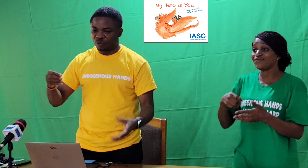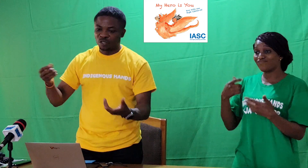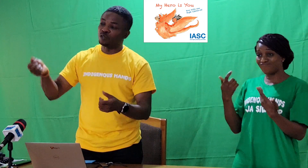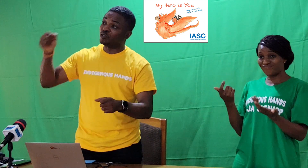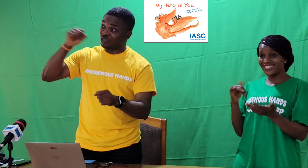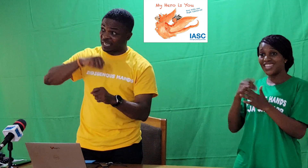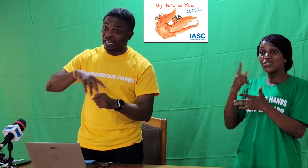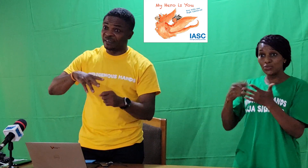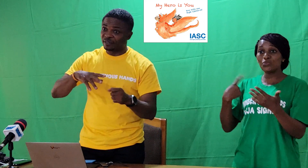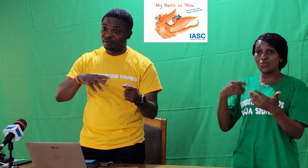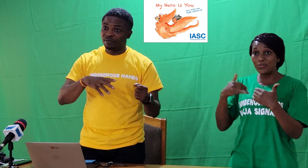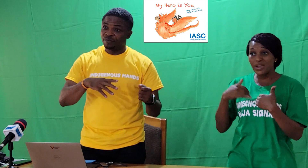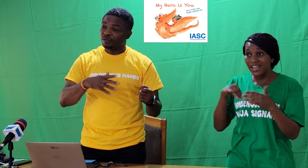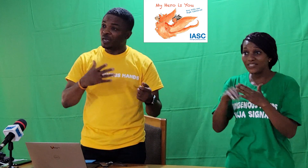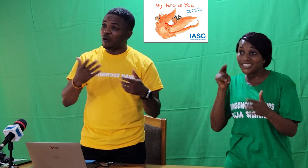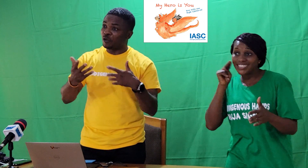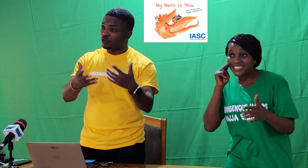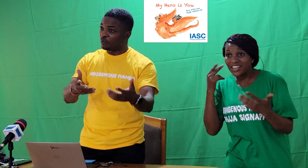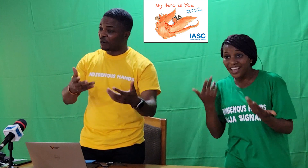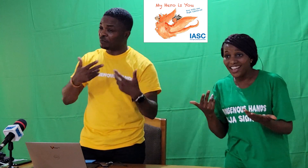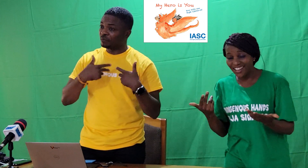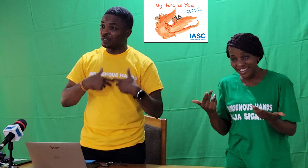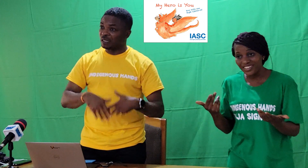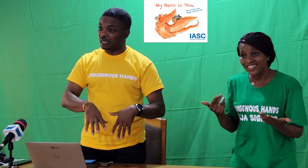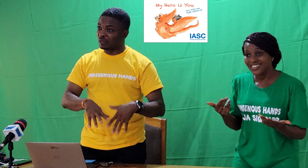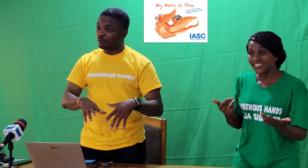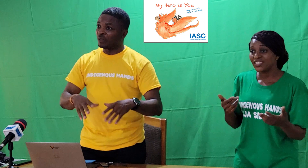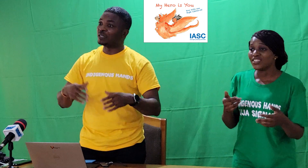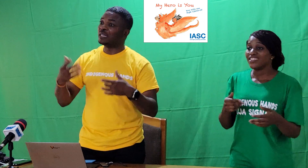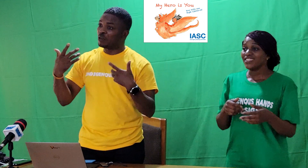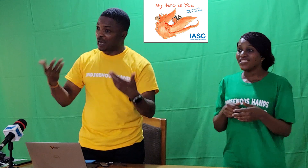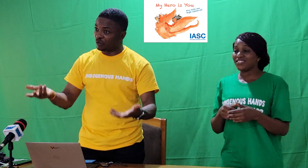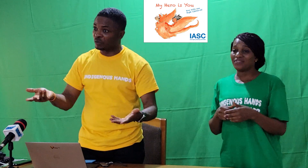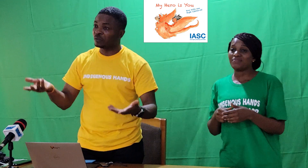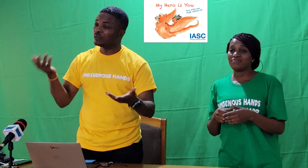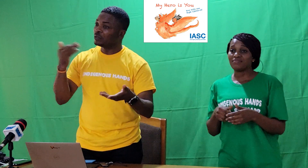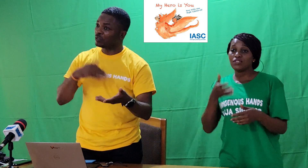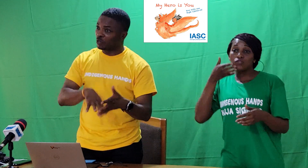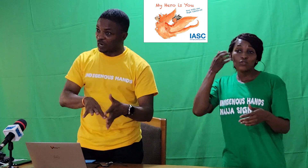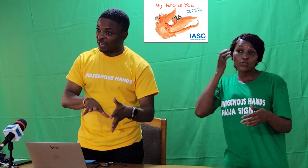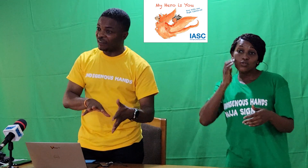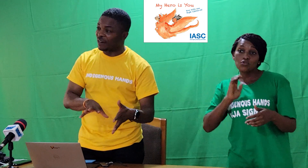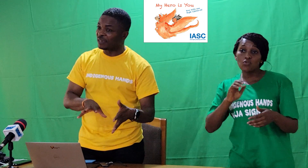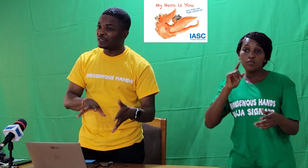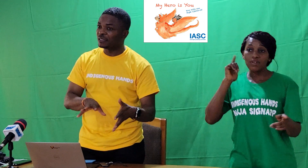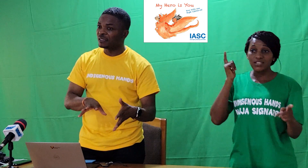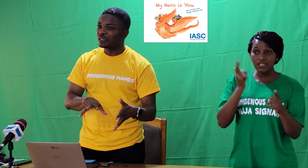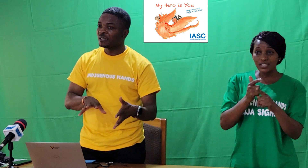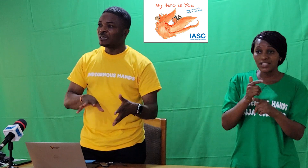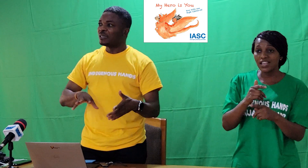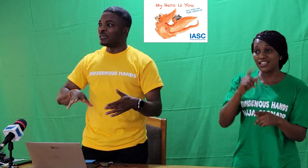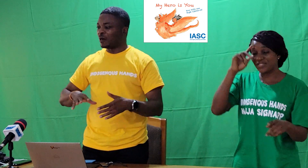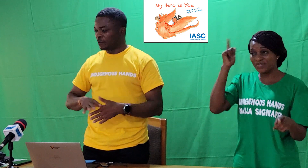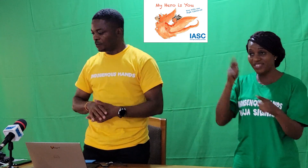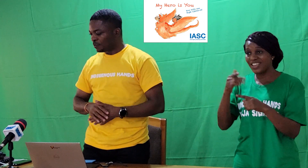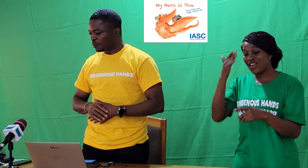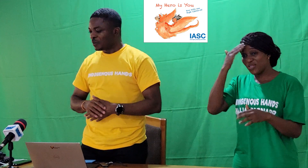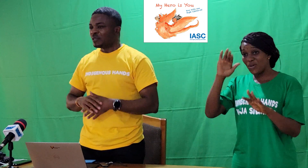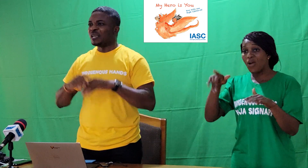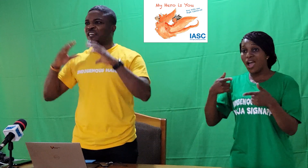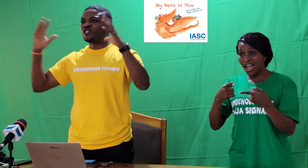or you use it to drink garri. Our Yoruba sisters and brothers, they know how to soak garri, right?